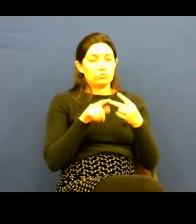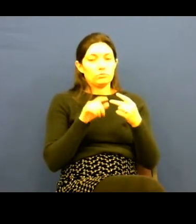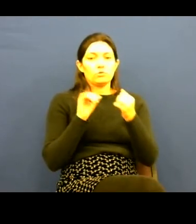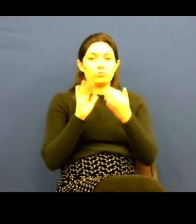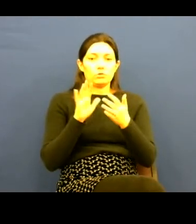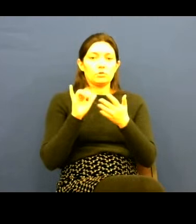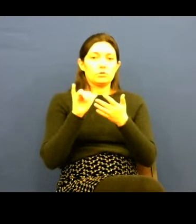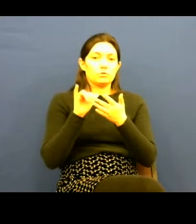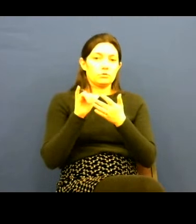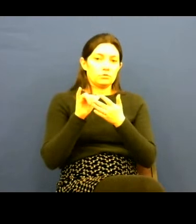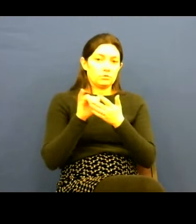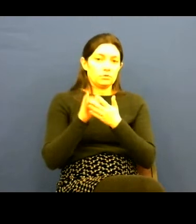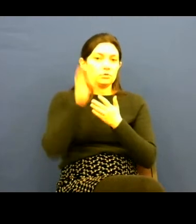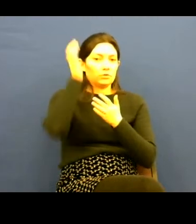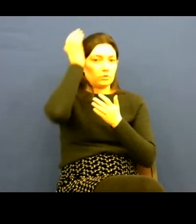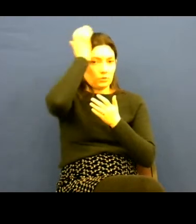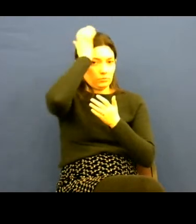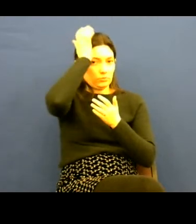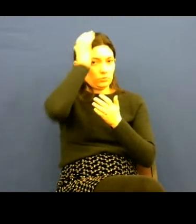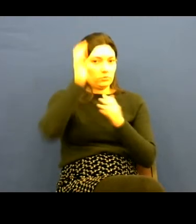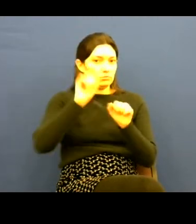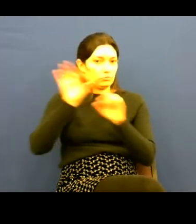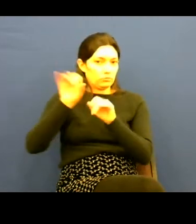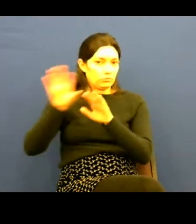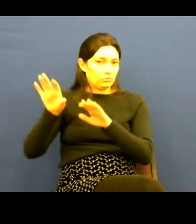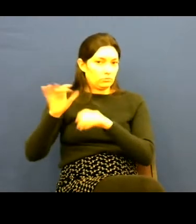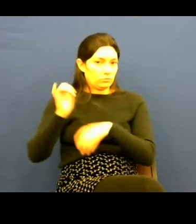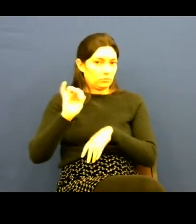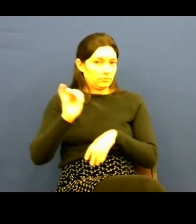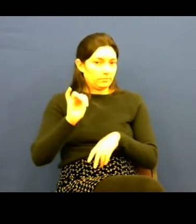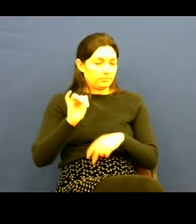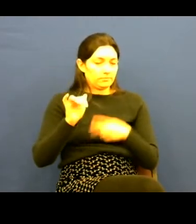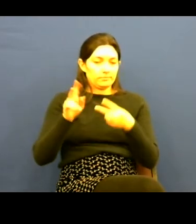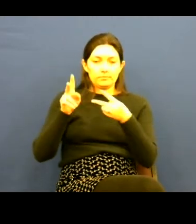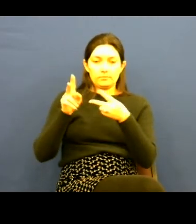inspector comments regarding dumpster enclosure. Perfect. Okay.